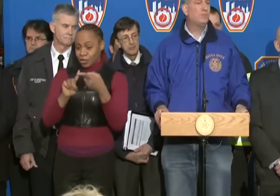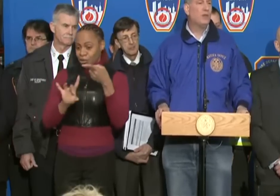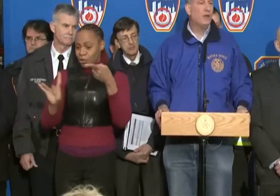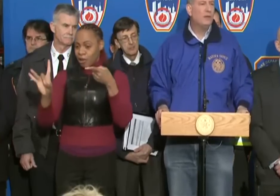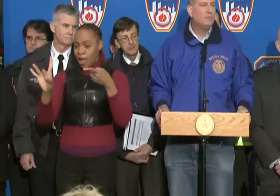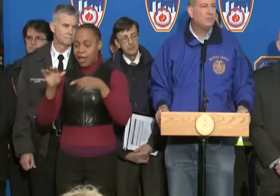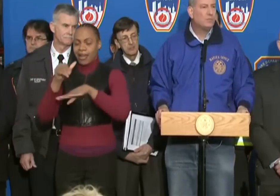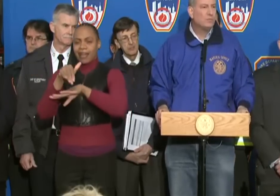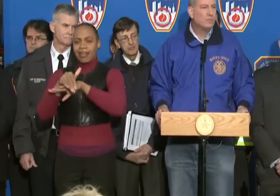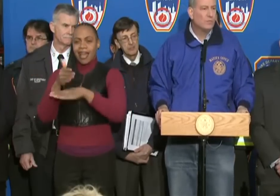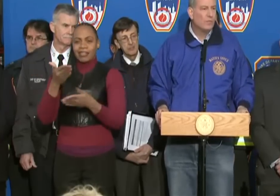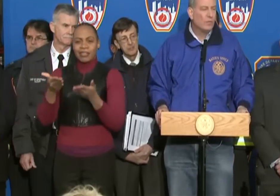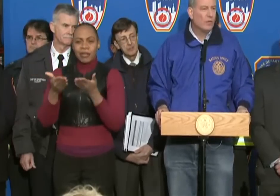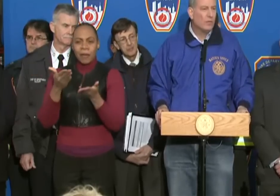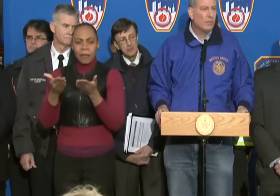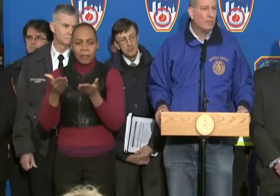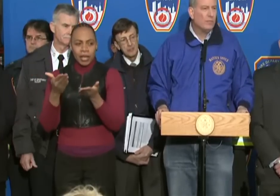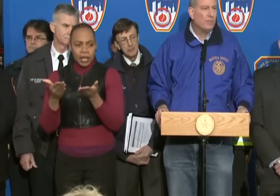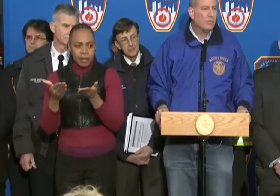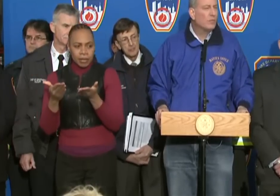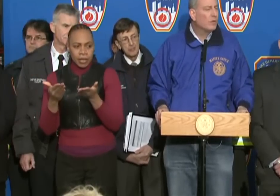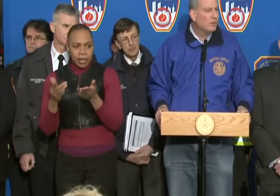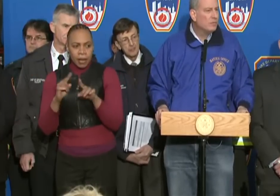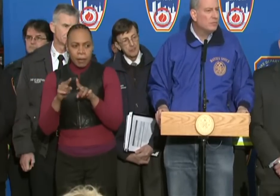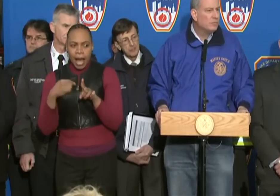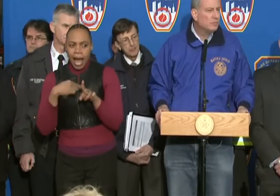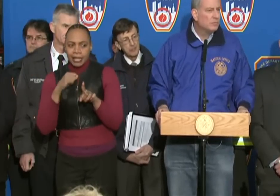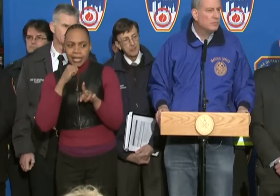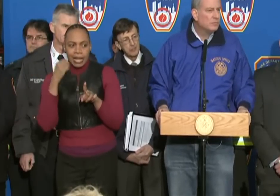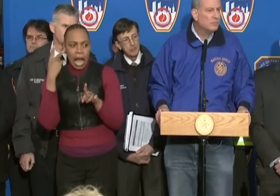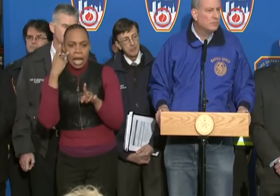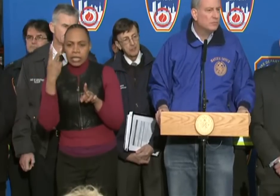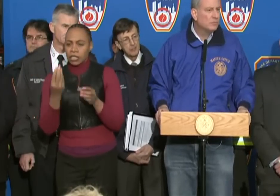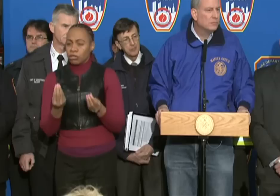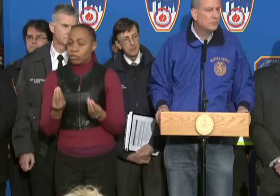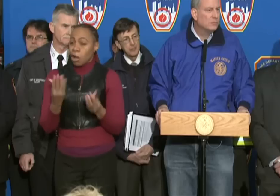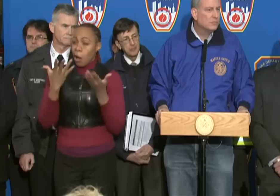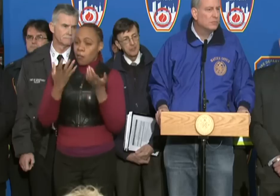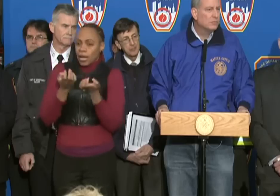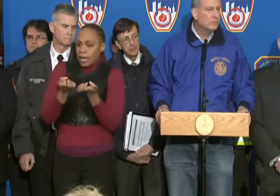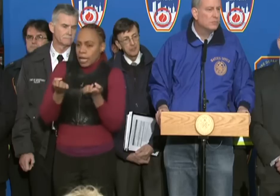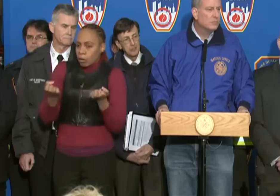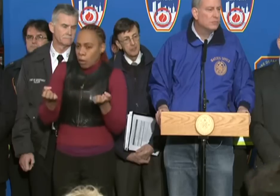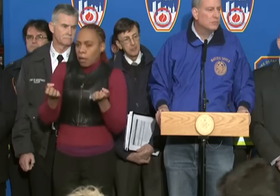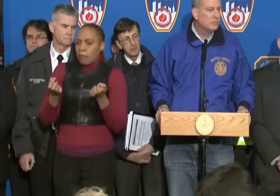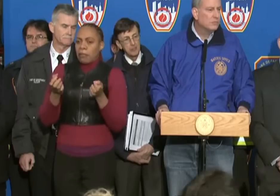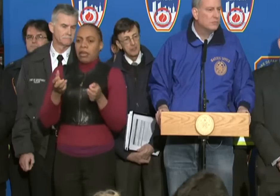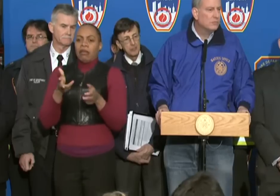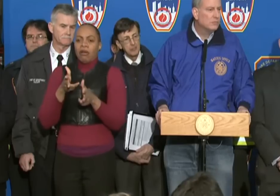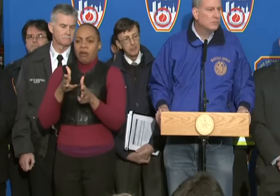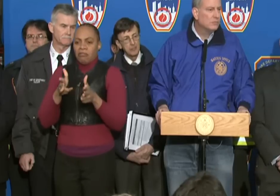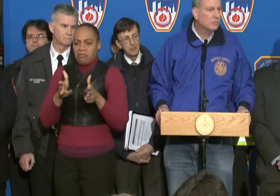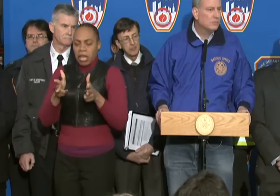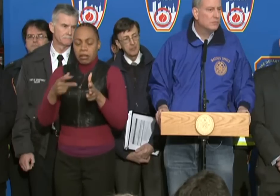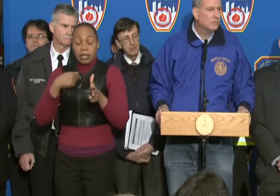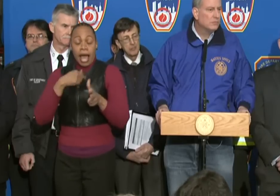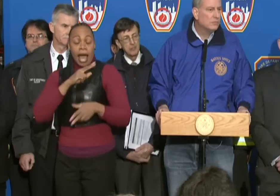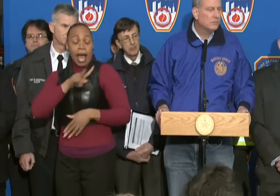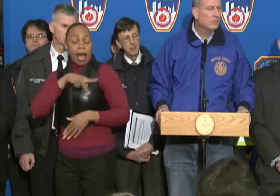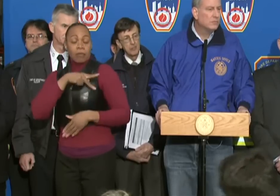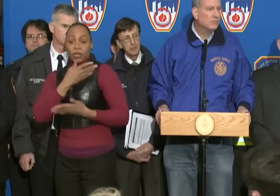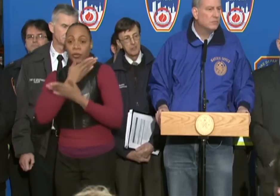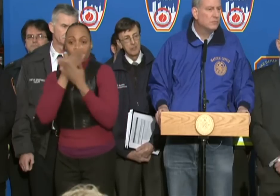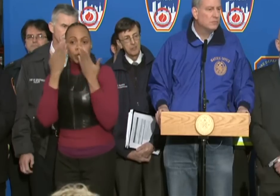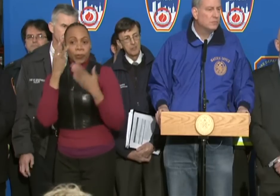o'clock, and maybe a lot of it was anecdotal, but I did not see a lot of equipment out on the Upper East Side. I personally did not see